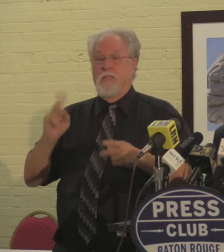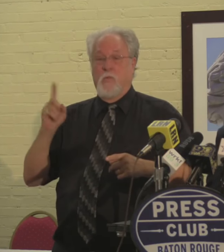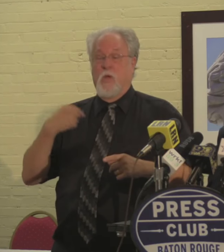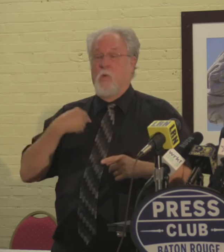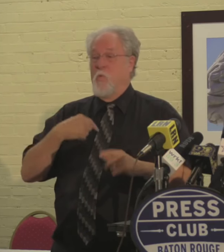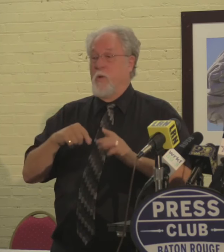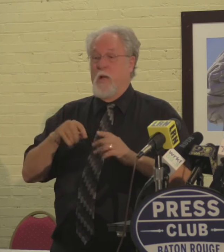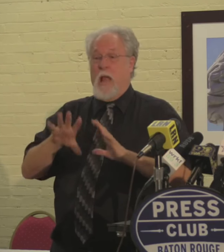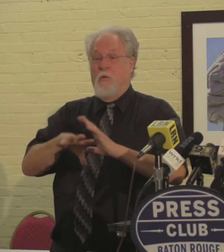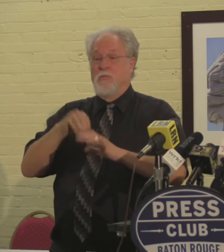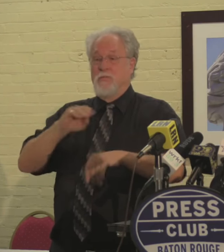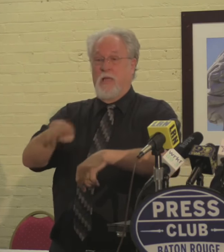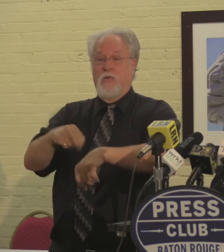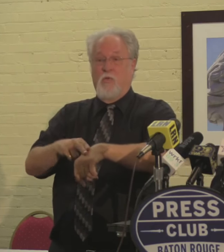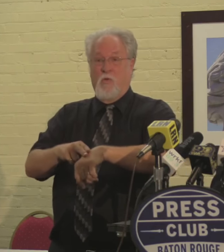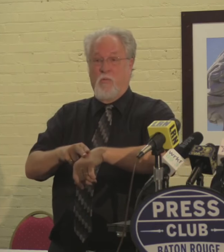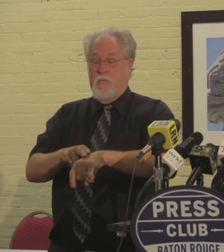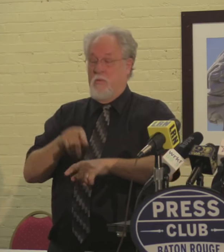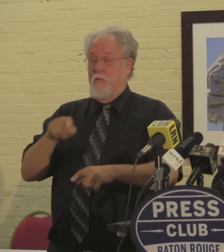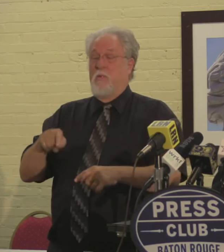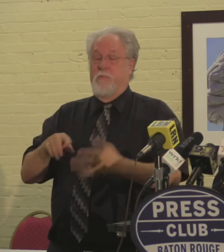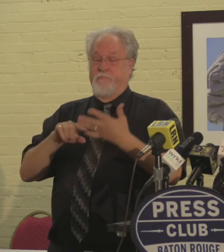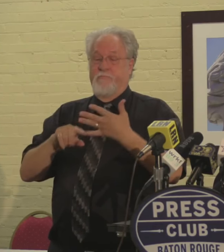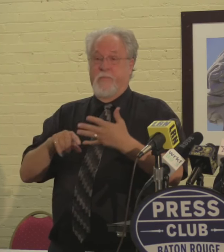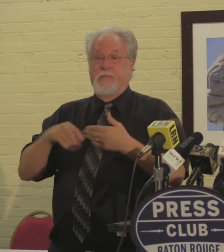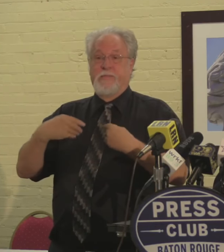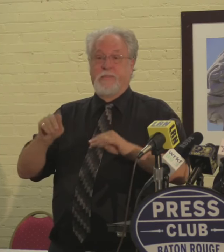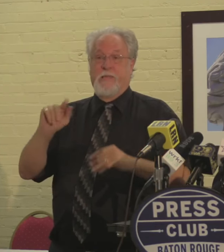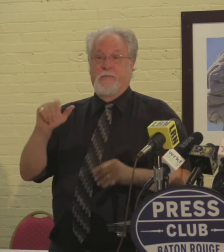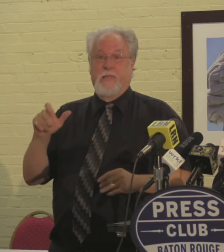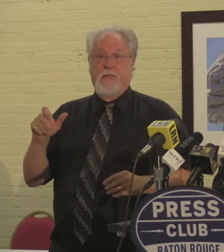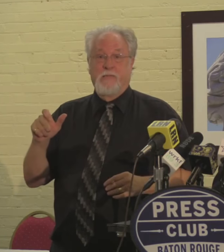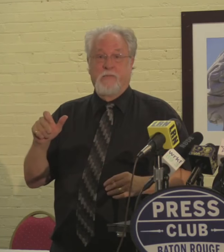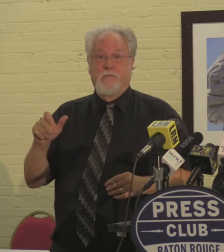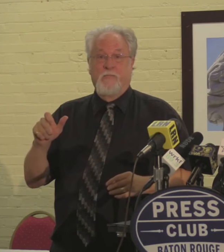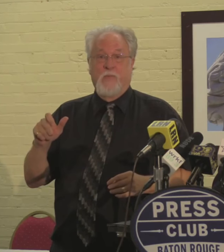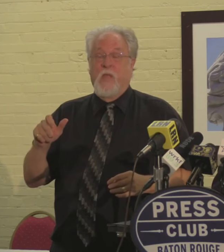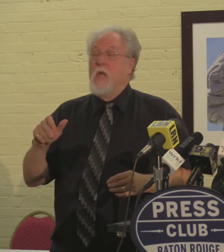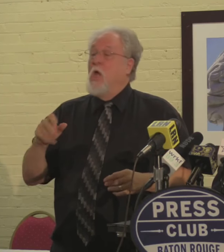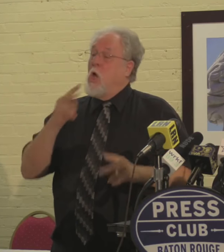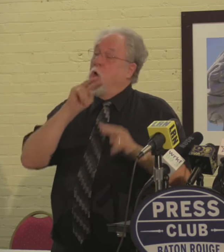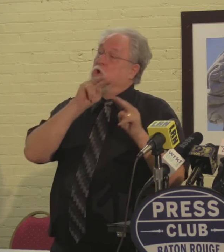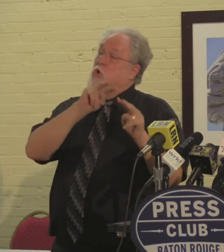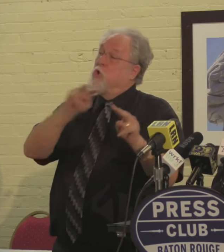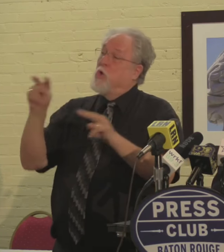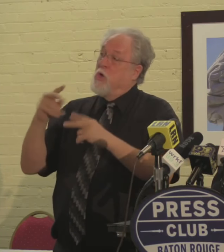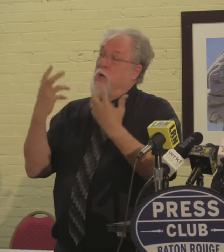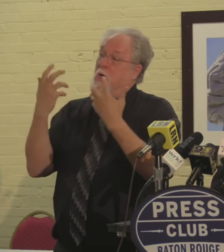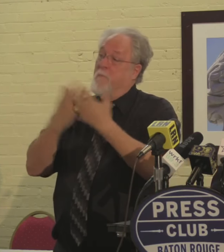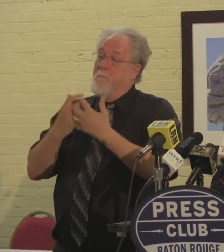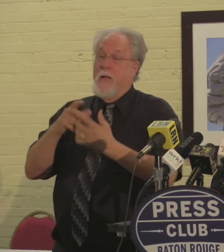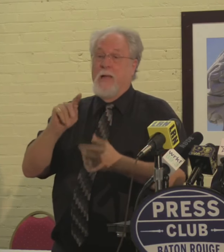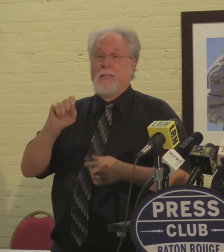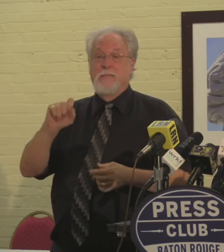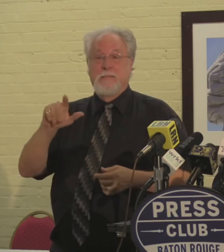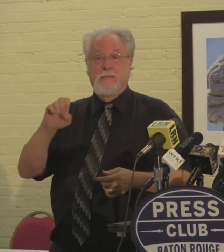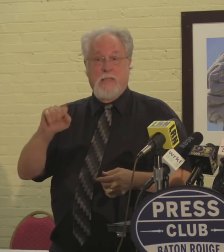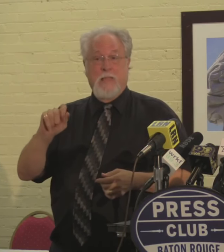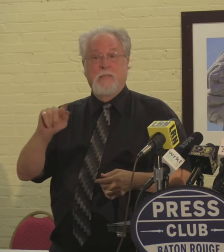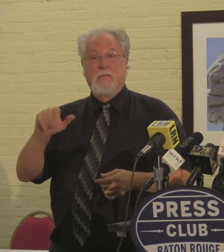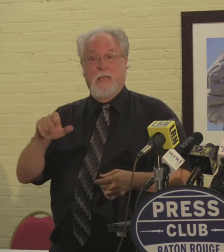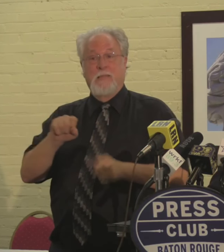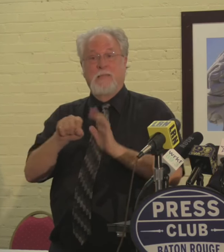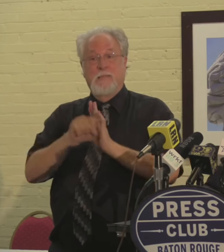in terms of our tax system is with respect to the sales tax. Because if you look at the combined sales tax at the state and